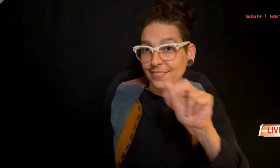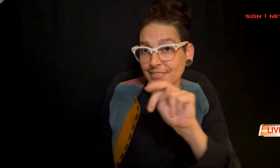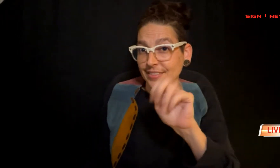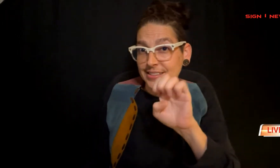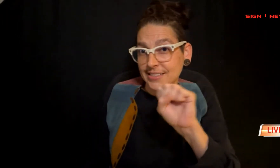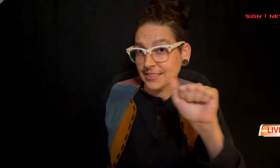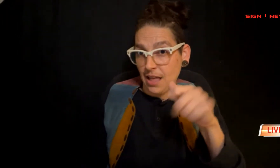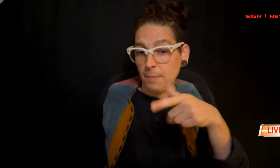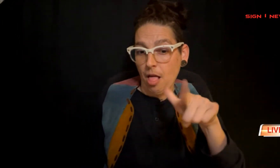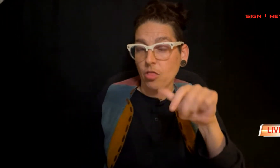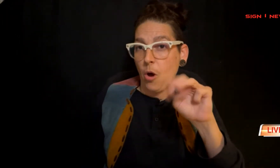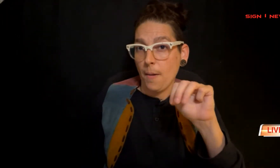Mickey,